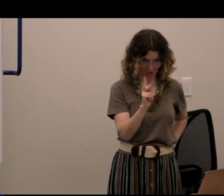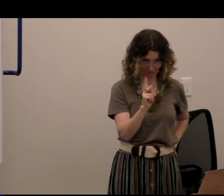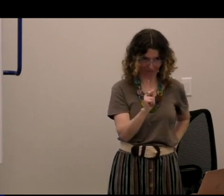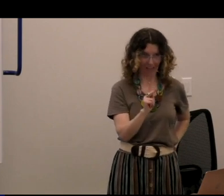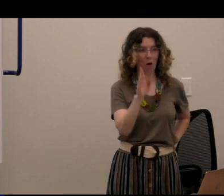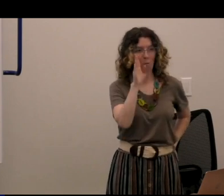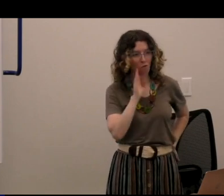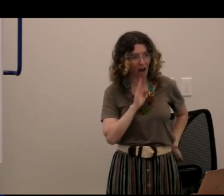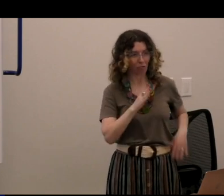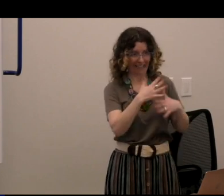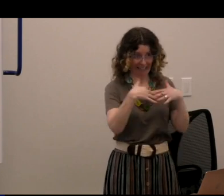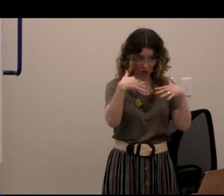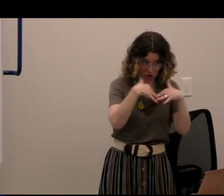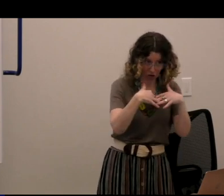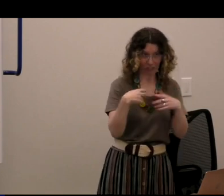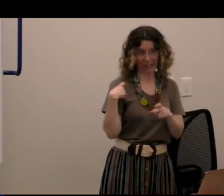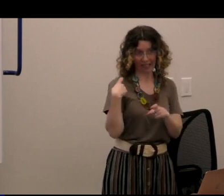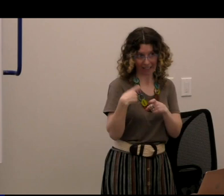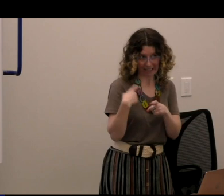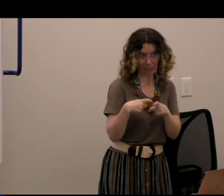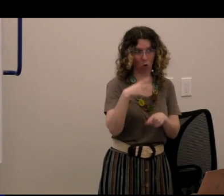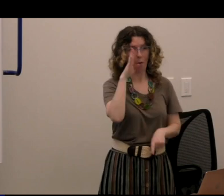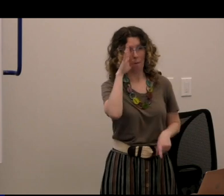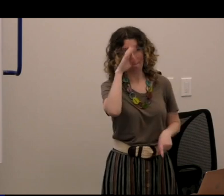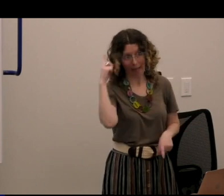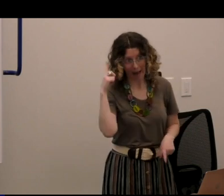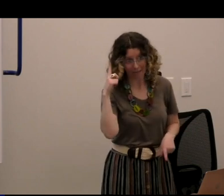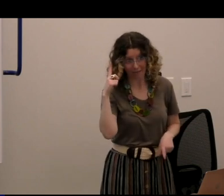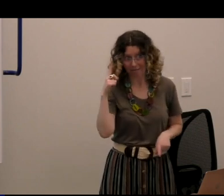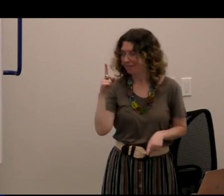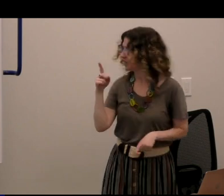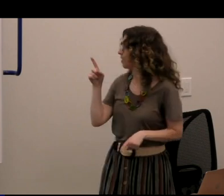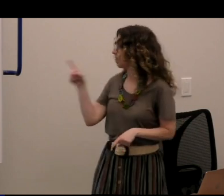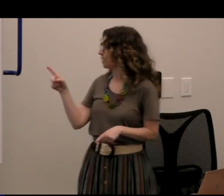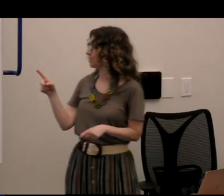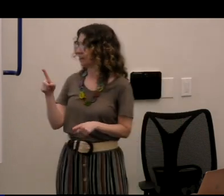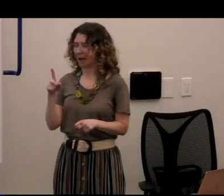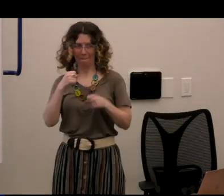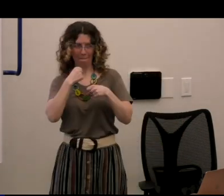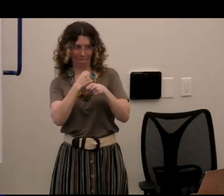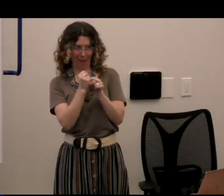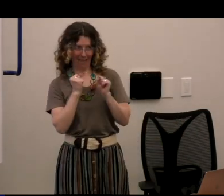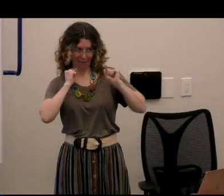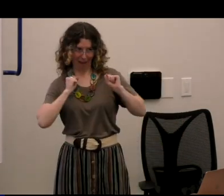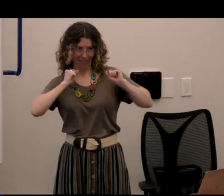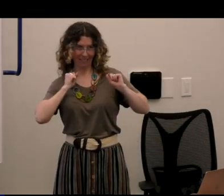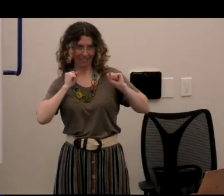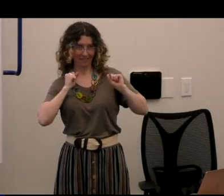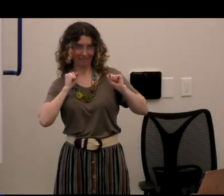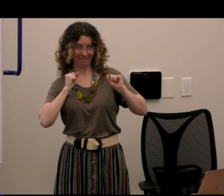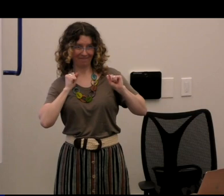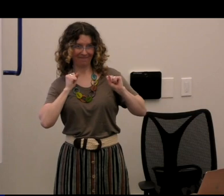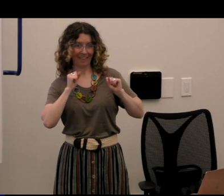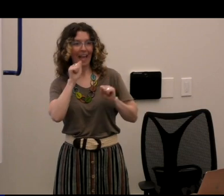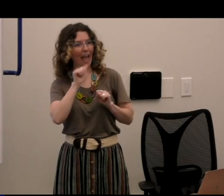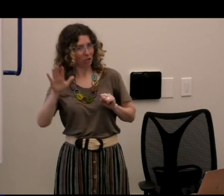We need to focus on more non-white deaf individuals, Hispanic, Native American, Black. We need to